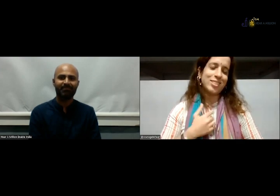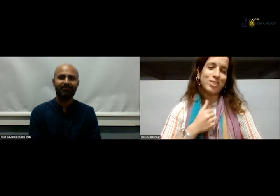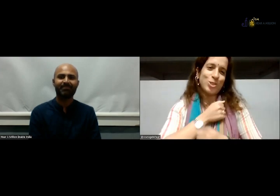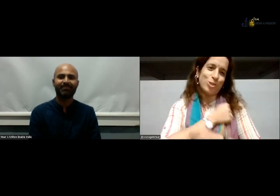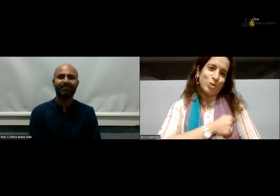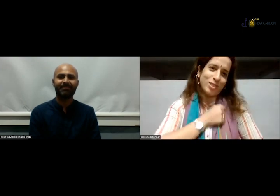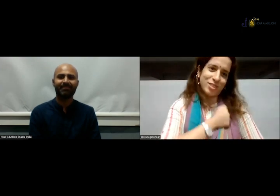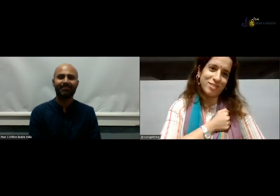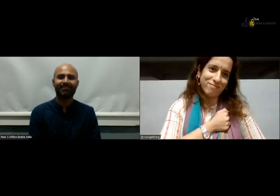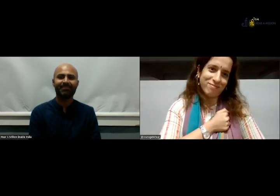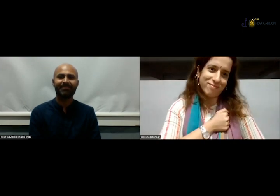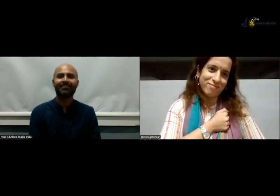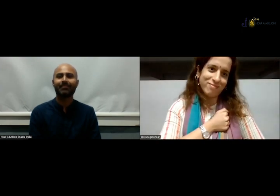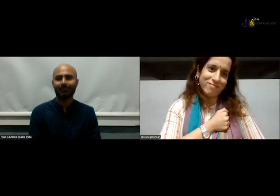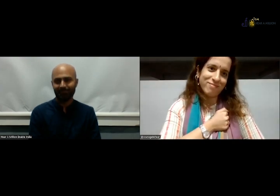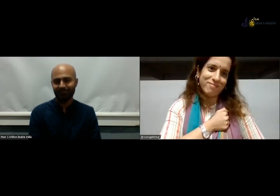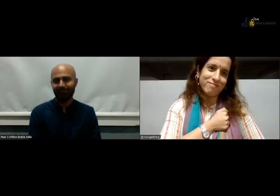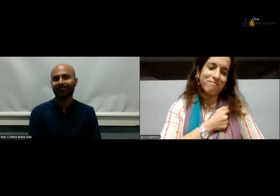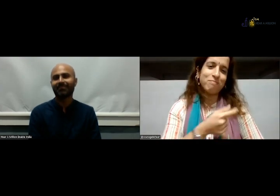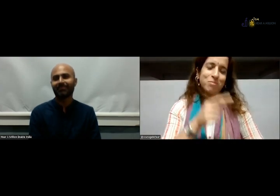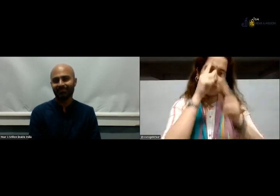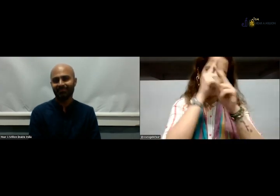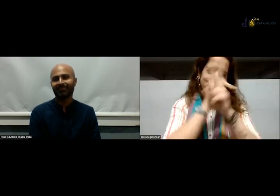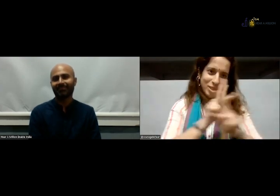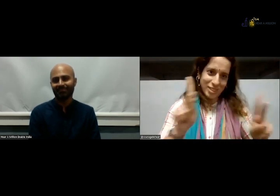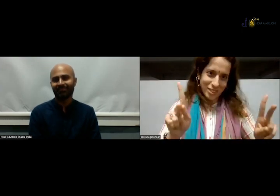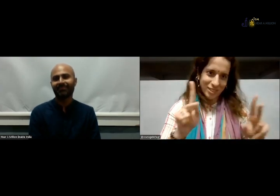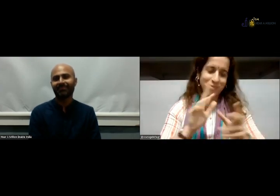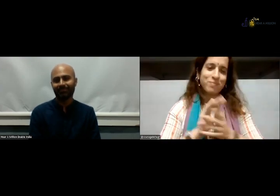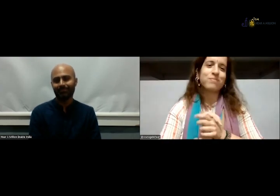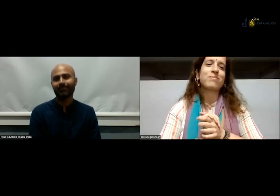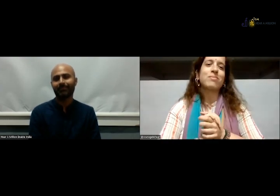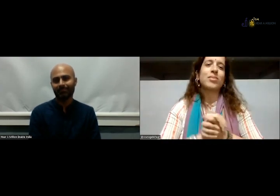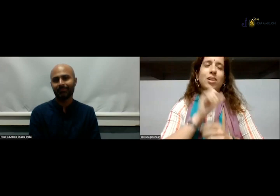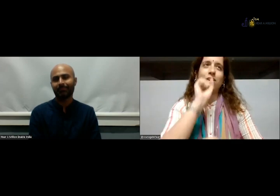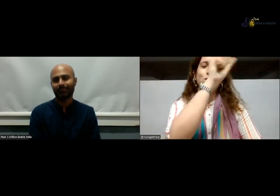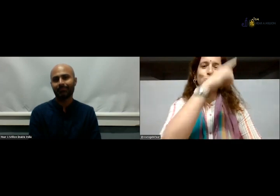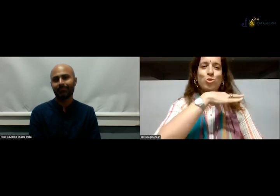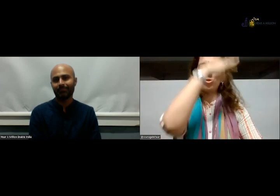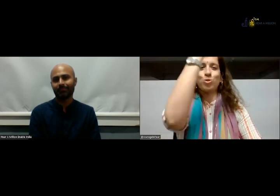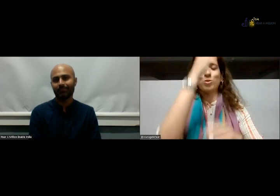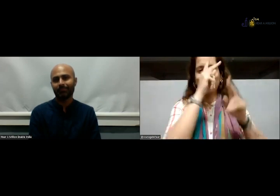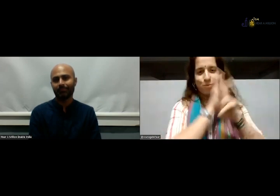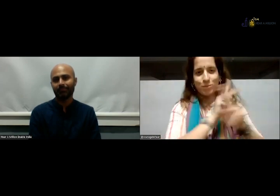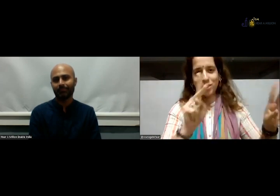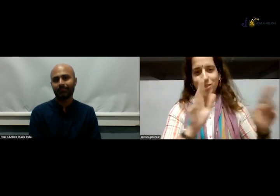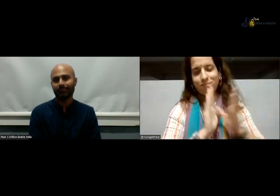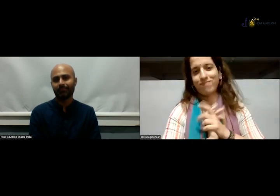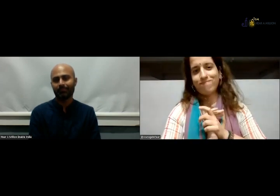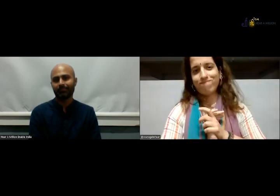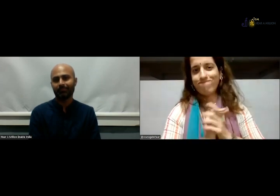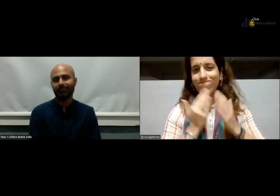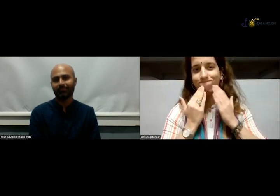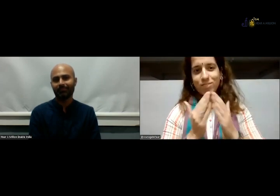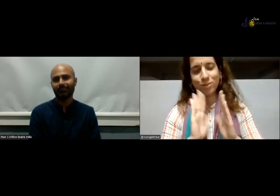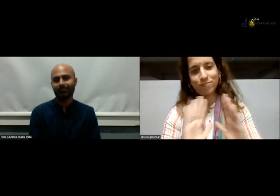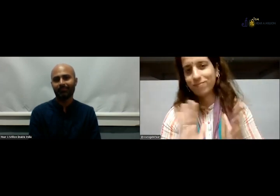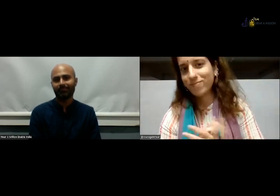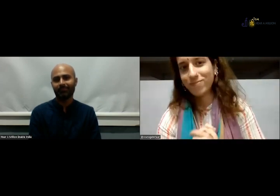I just want that her husband, I'm feeling very sorry, that they just are going through